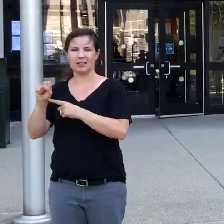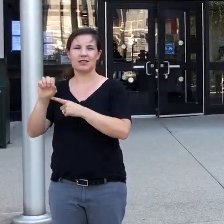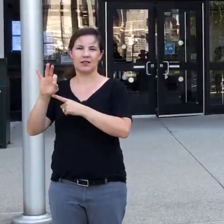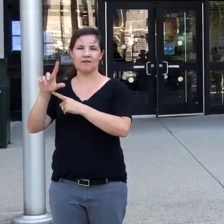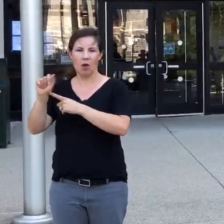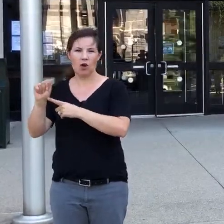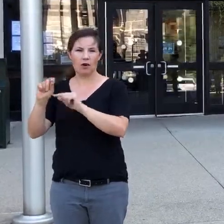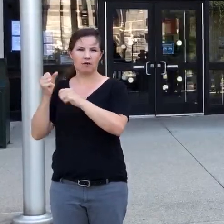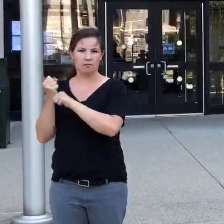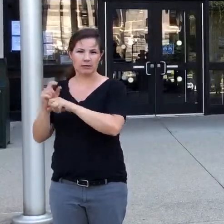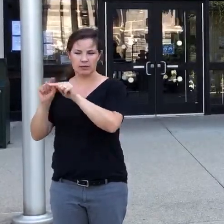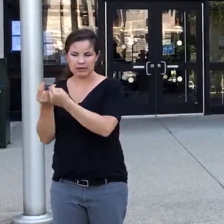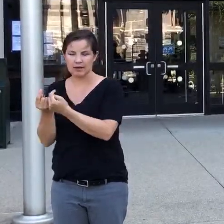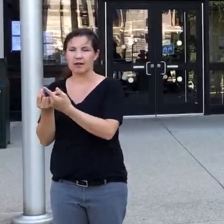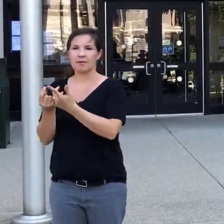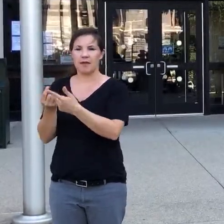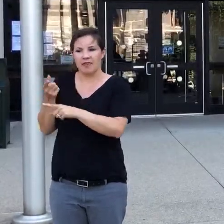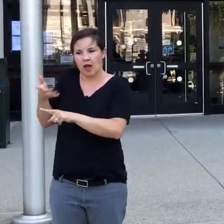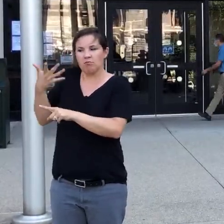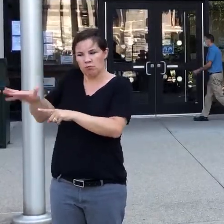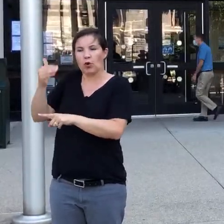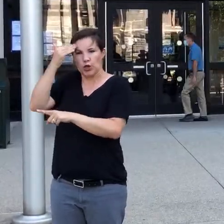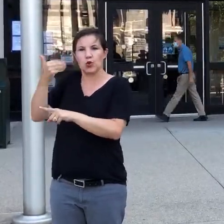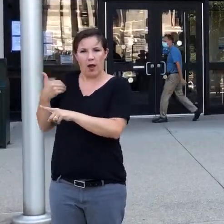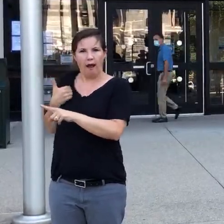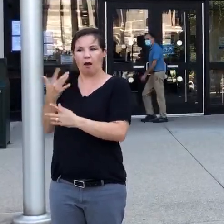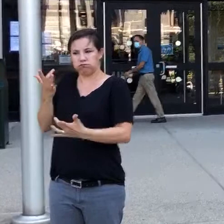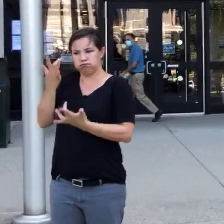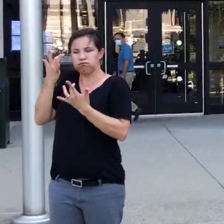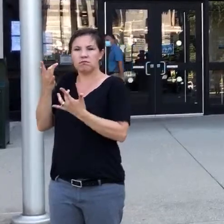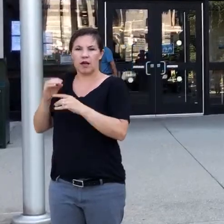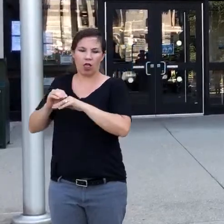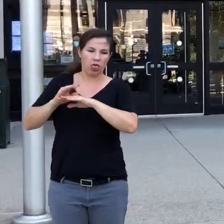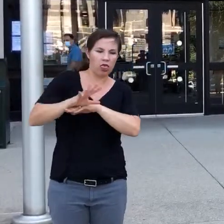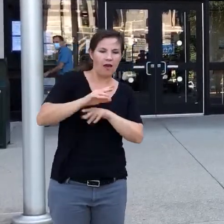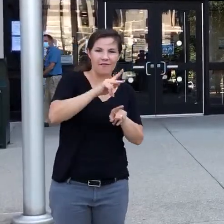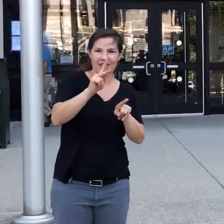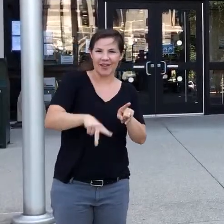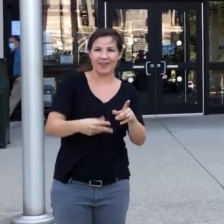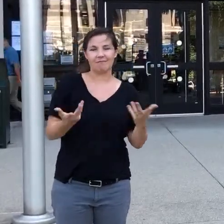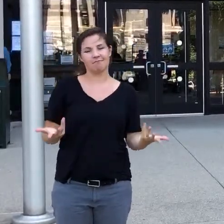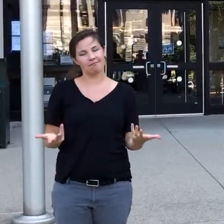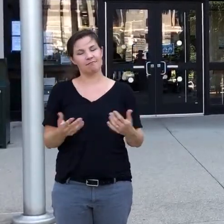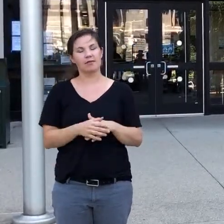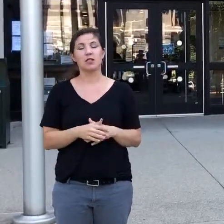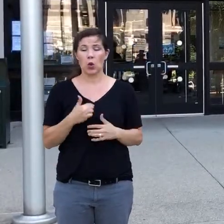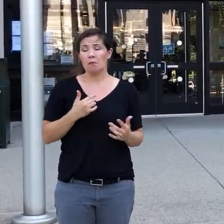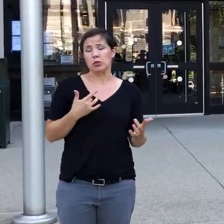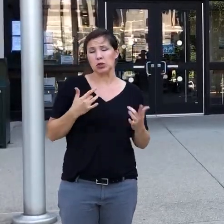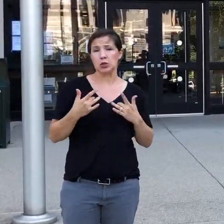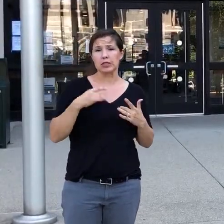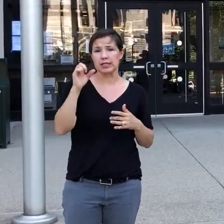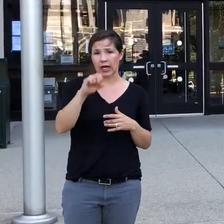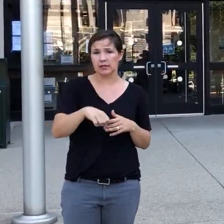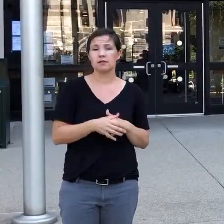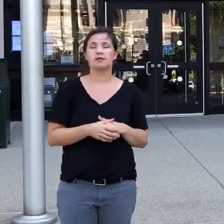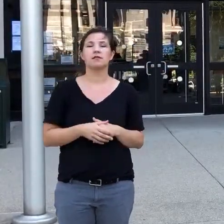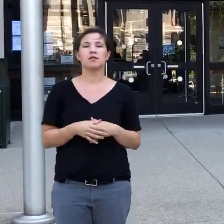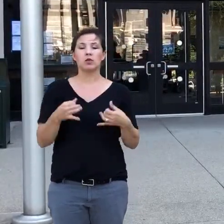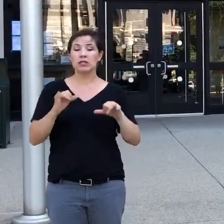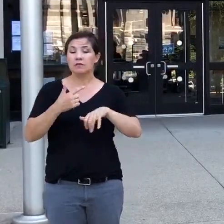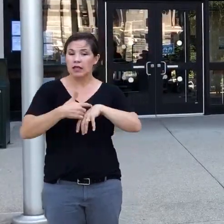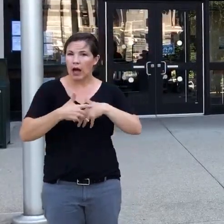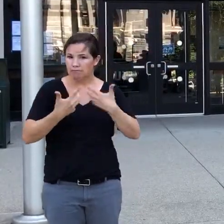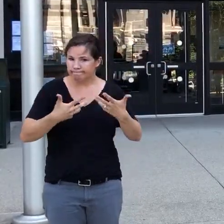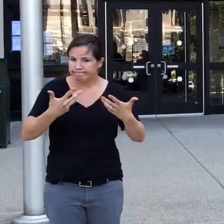they knew that they had an outbreak on their team. So yes, I'm very concerned, and we still have some time to address it. I don't even know if the Marlins are